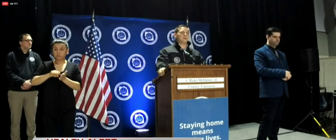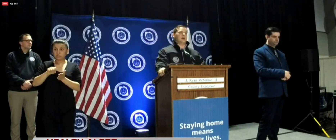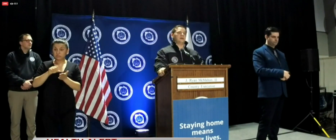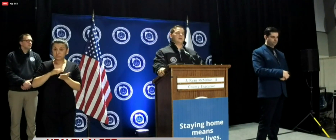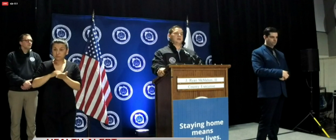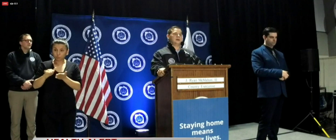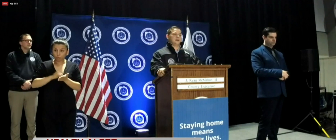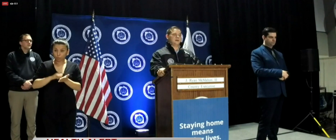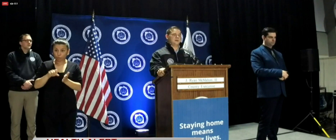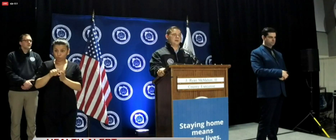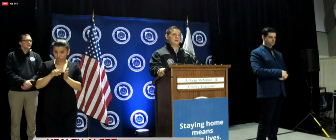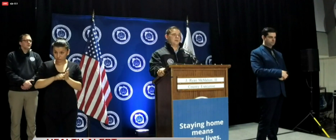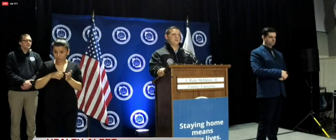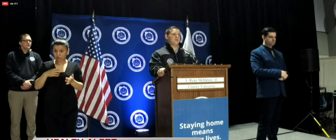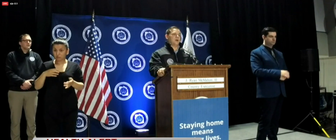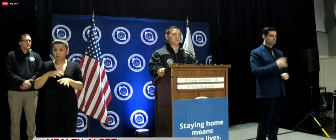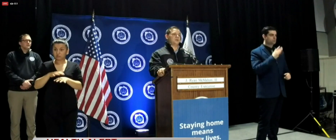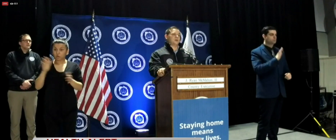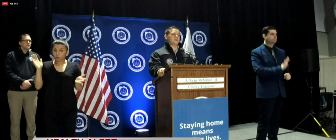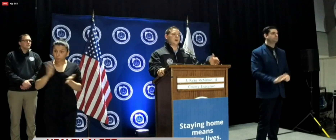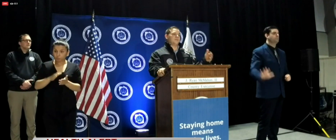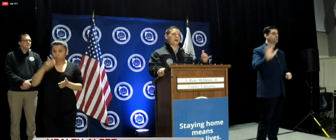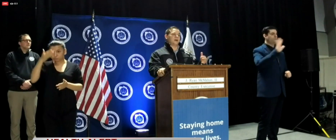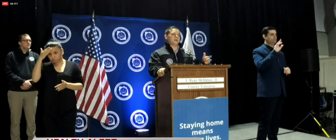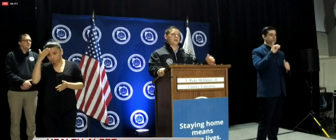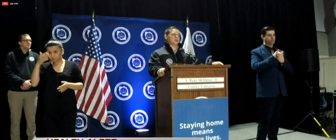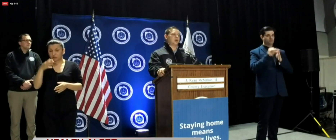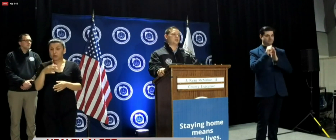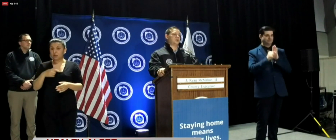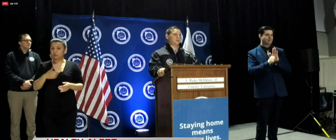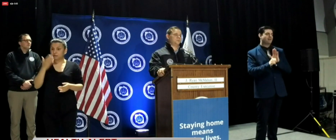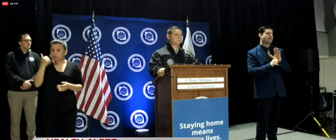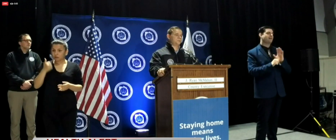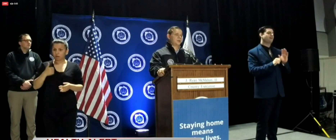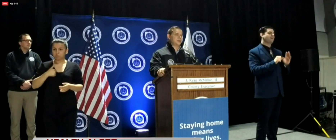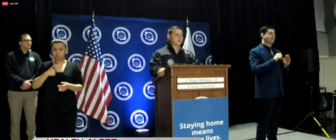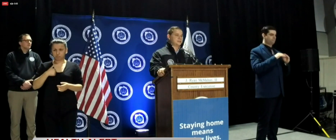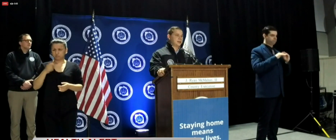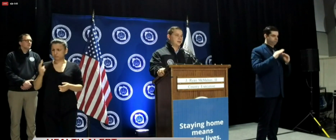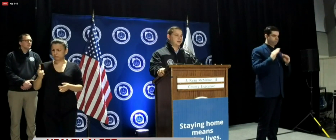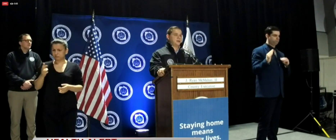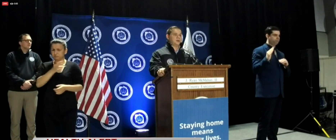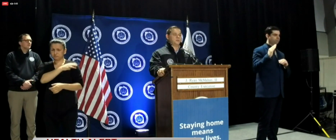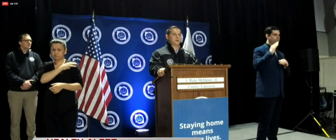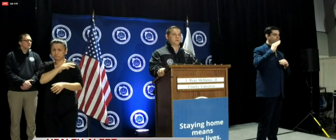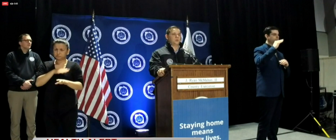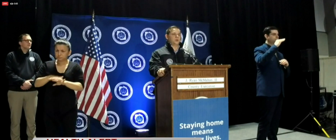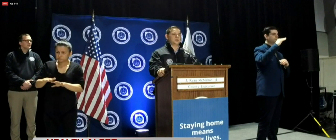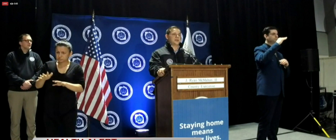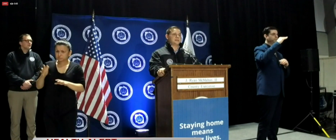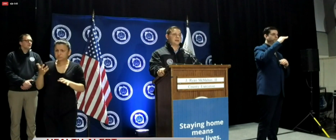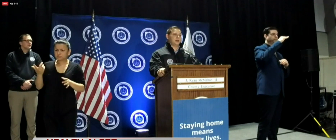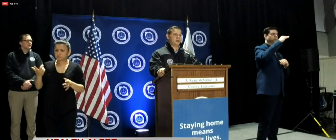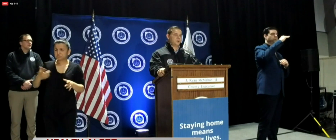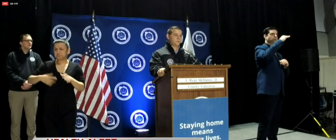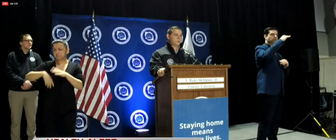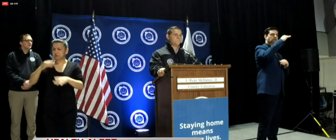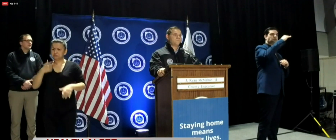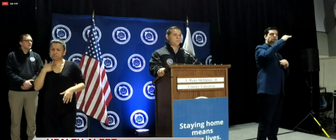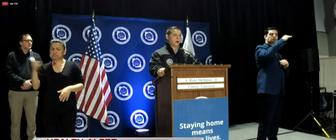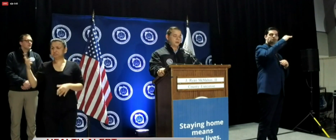algorithms have been false to our betterment as a country and as a state compared to worst case